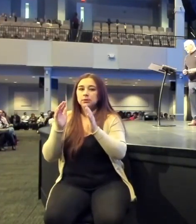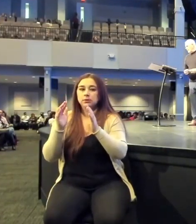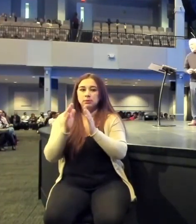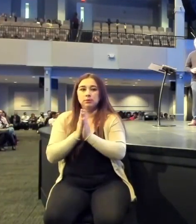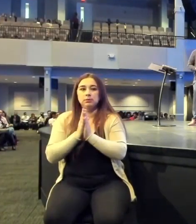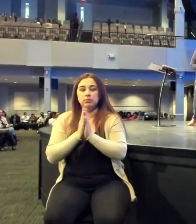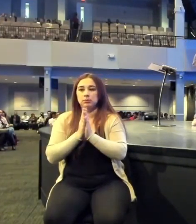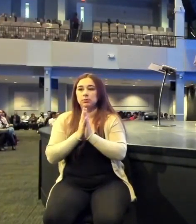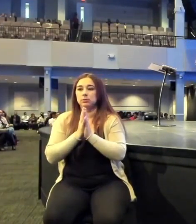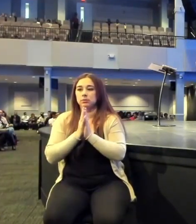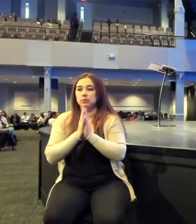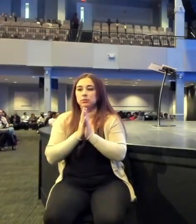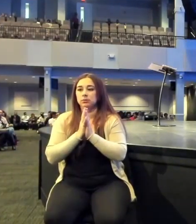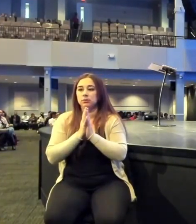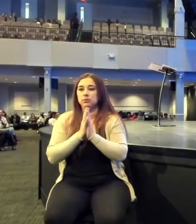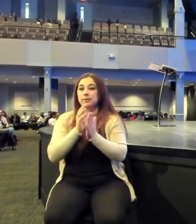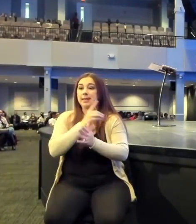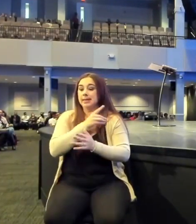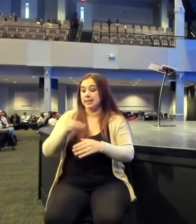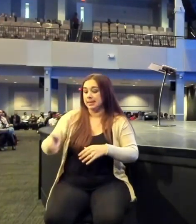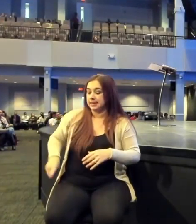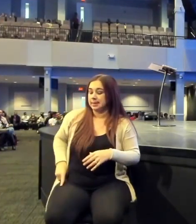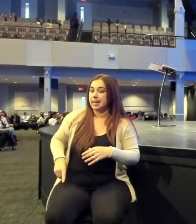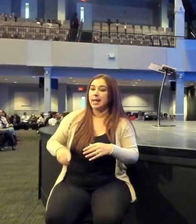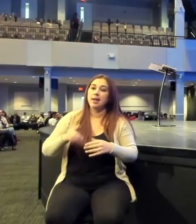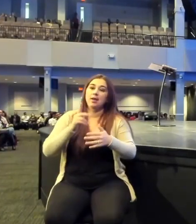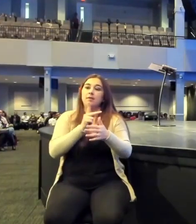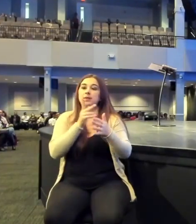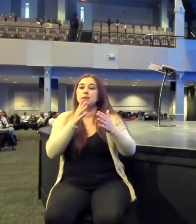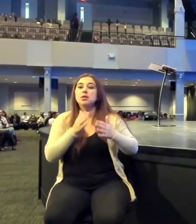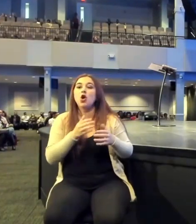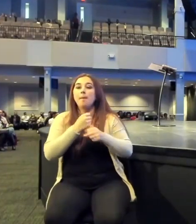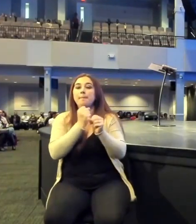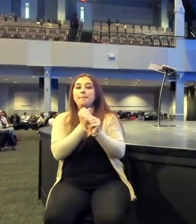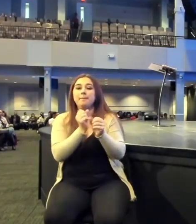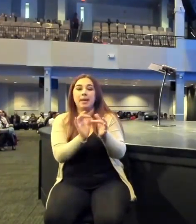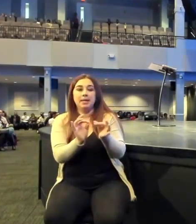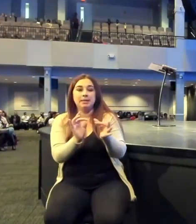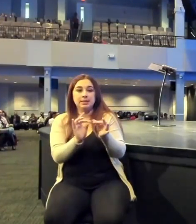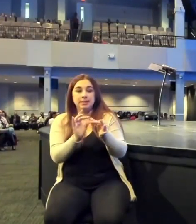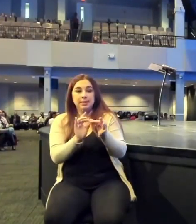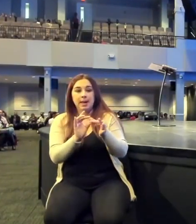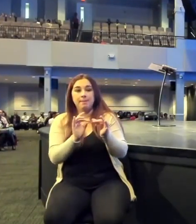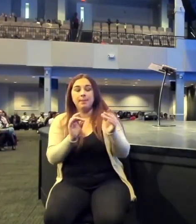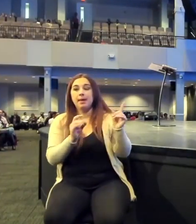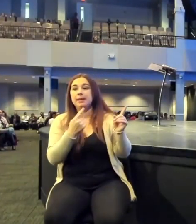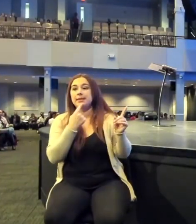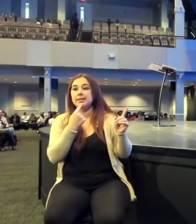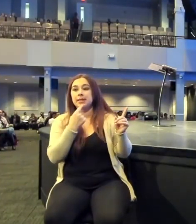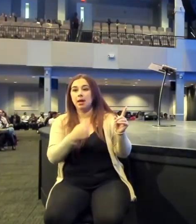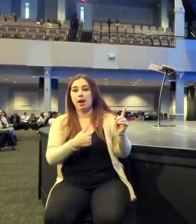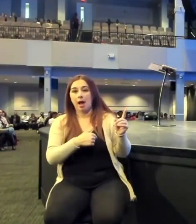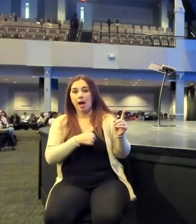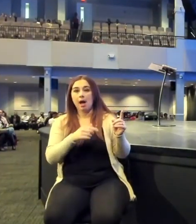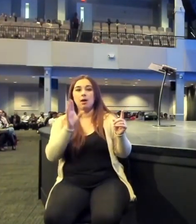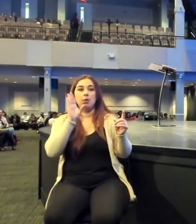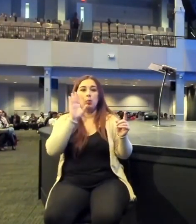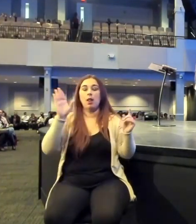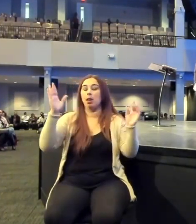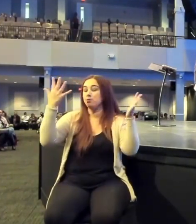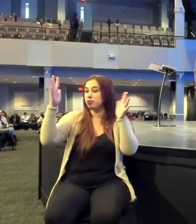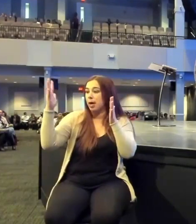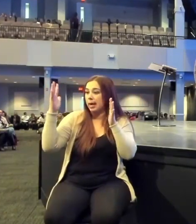David the psalmist made the statement, He says, I will extol